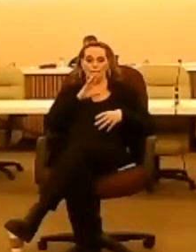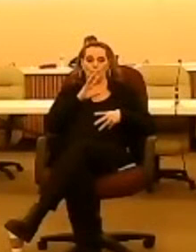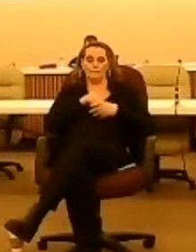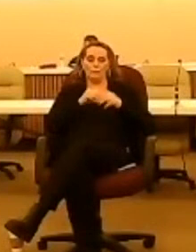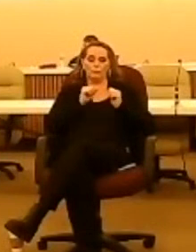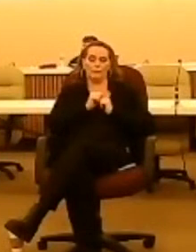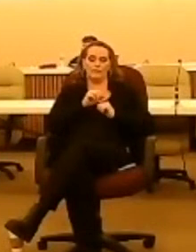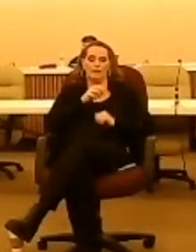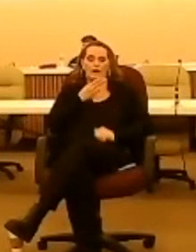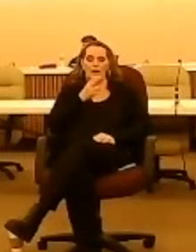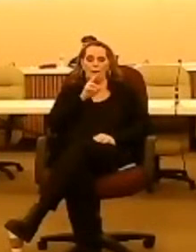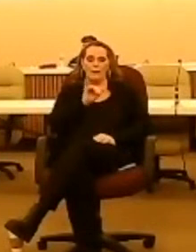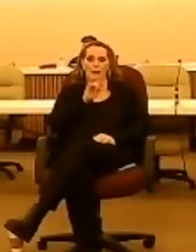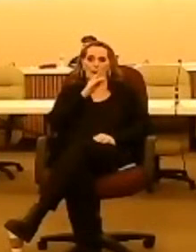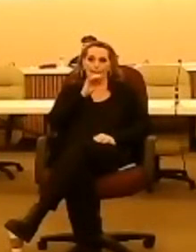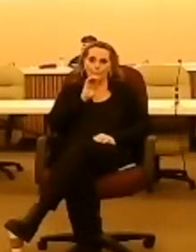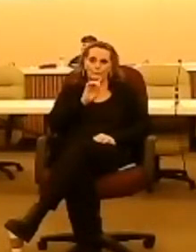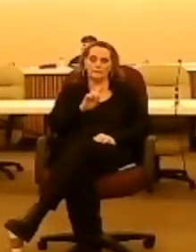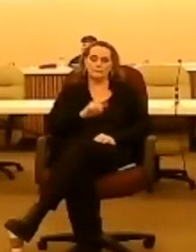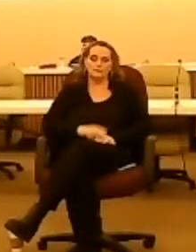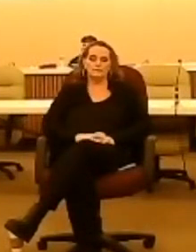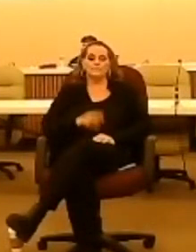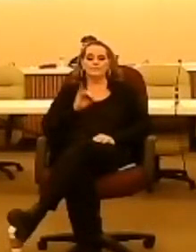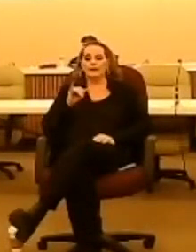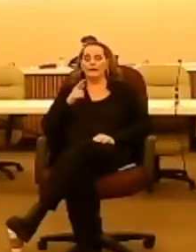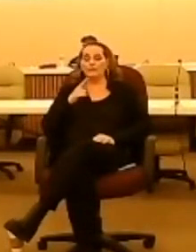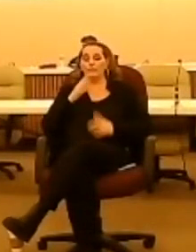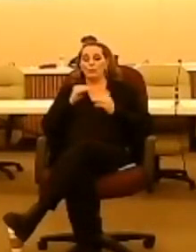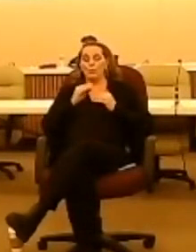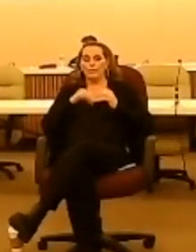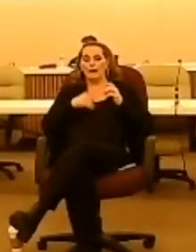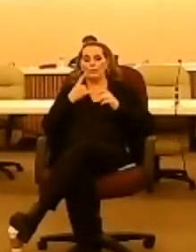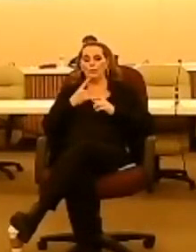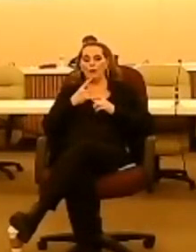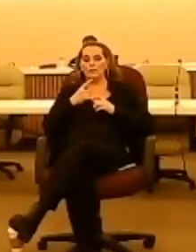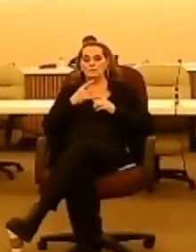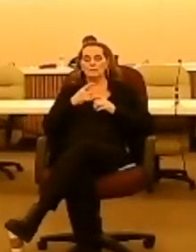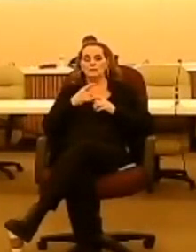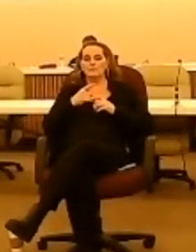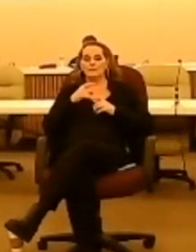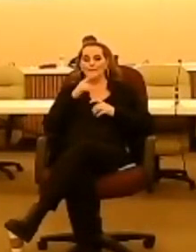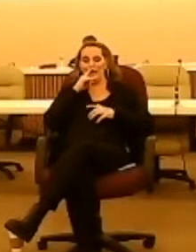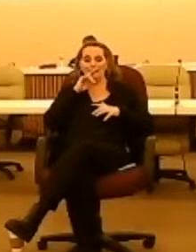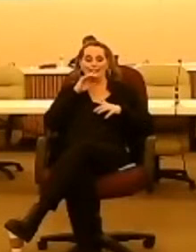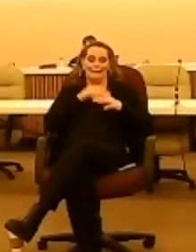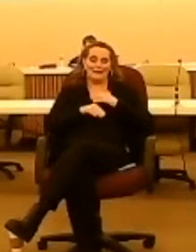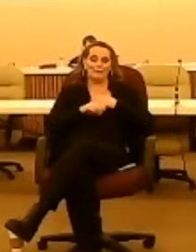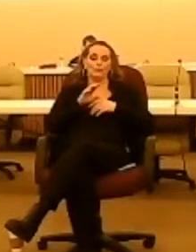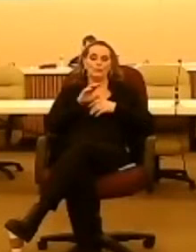that's in the hybrid program, please complete a survey for each child that you have.